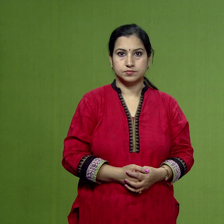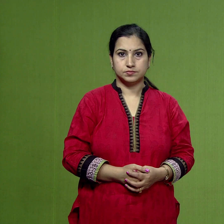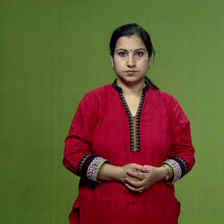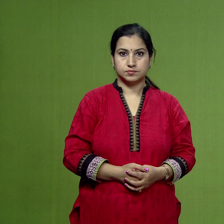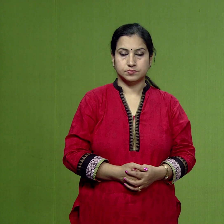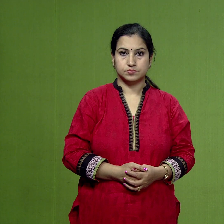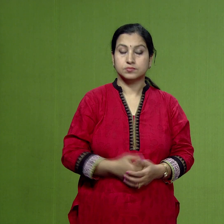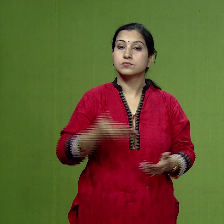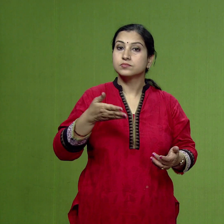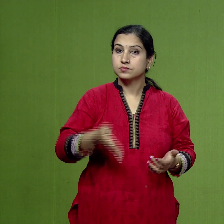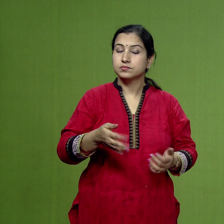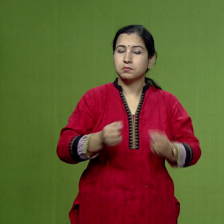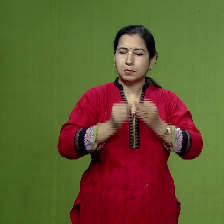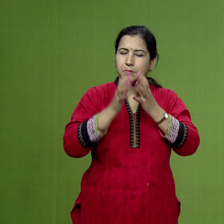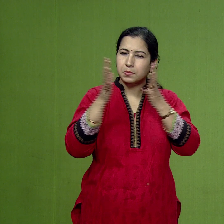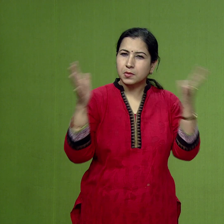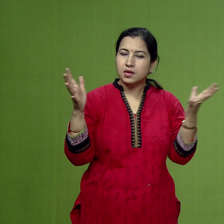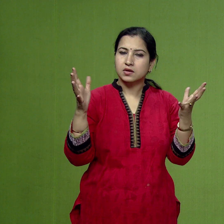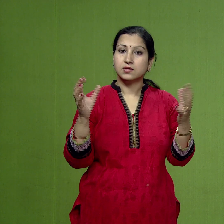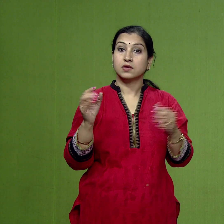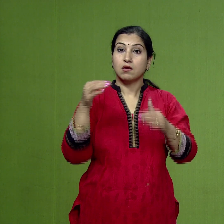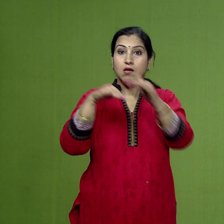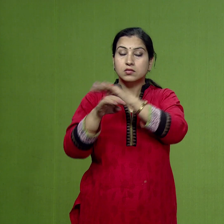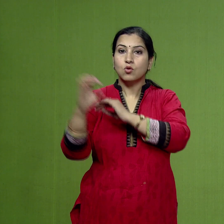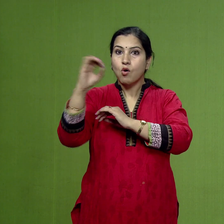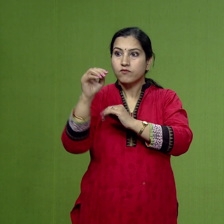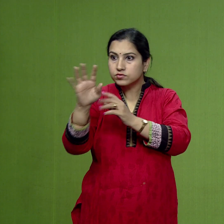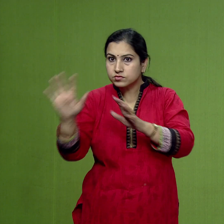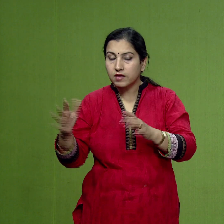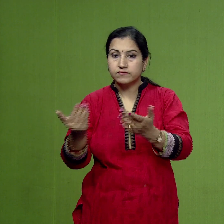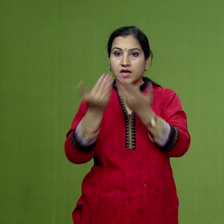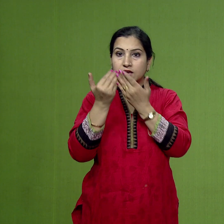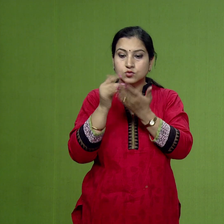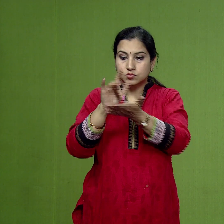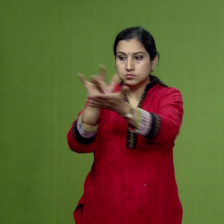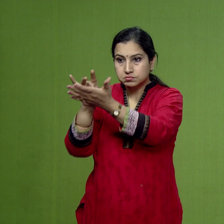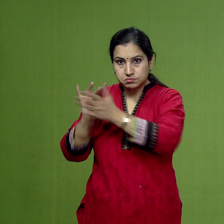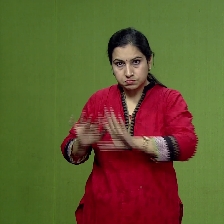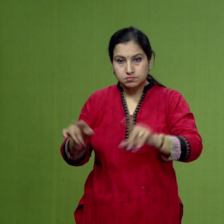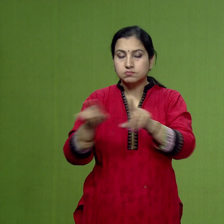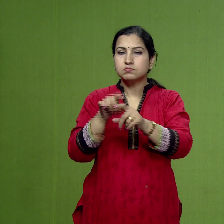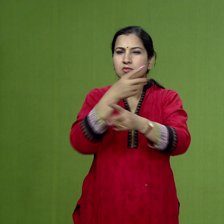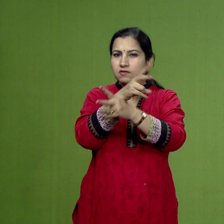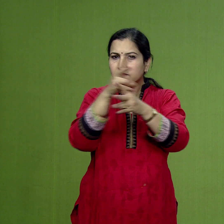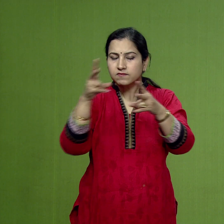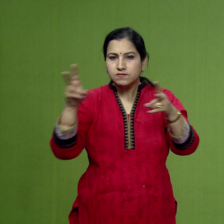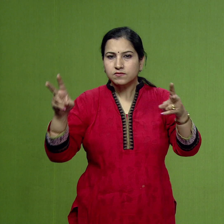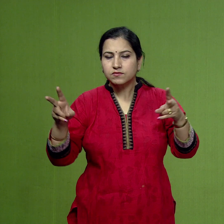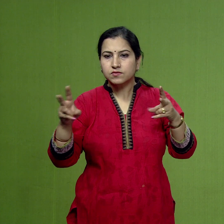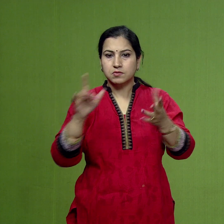It has large number of offices, educational institutions and several other infrastructural